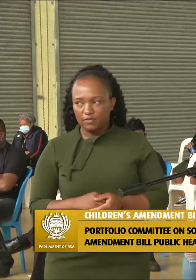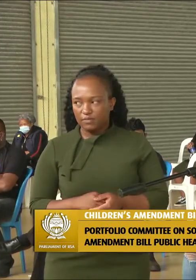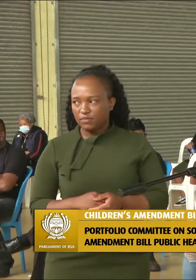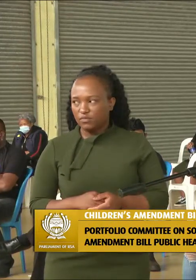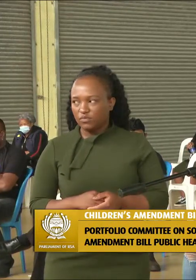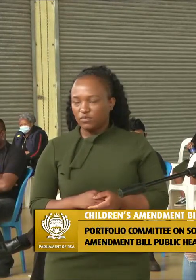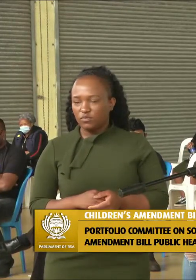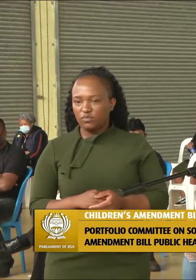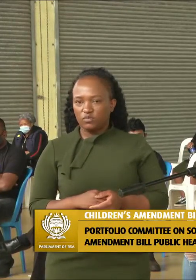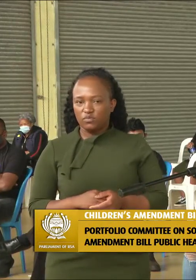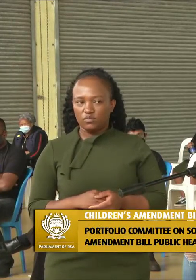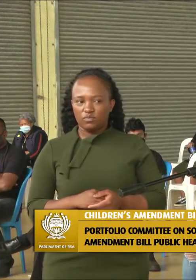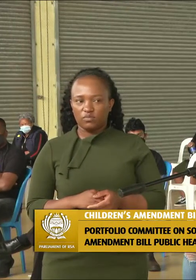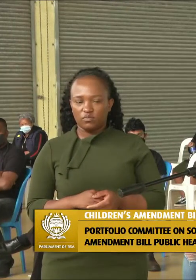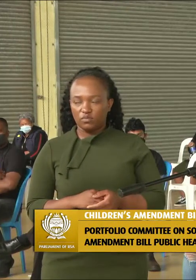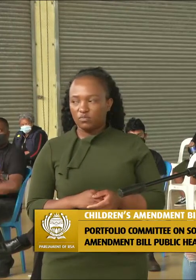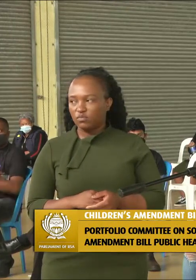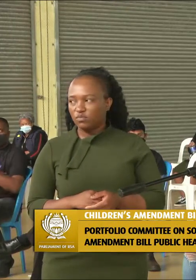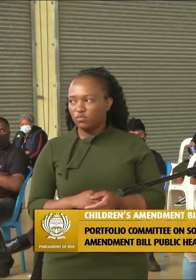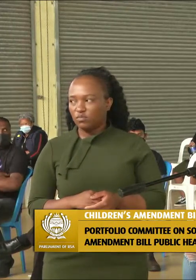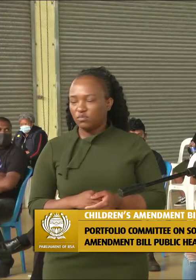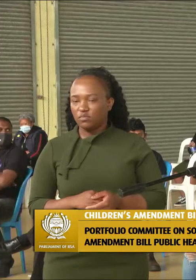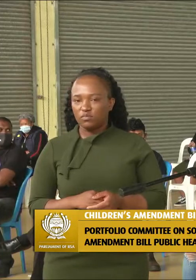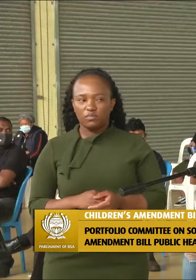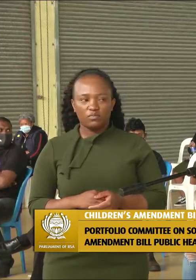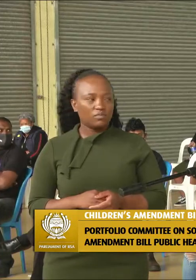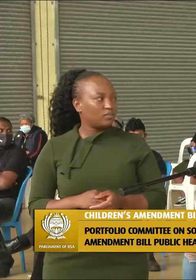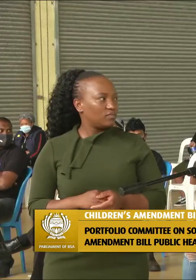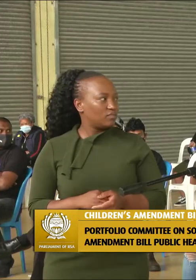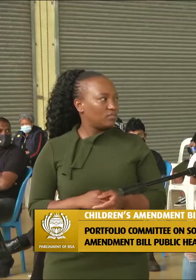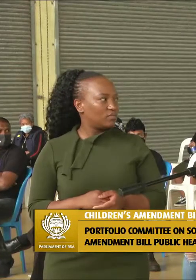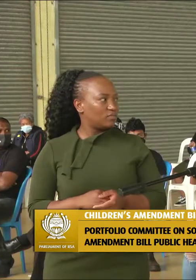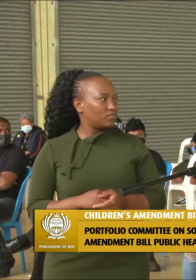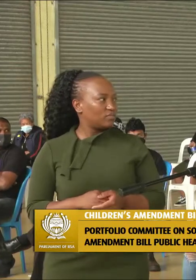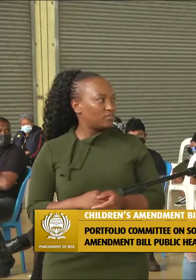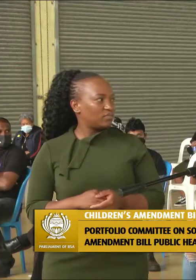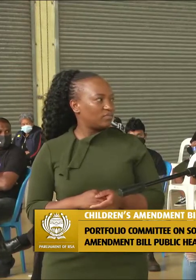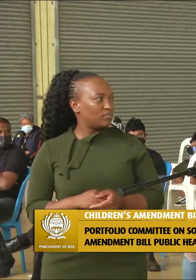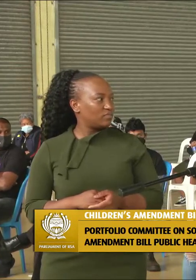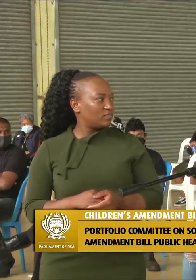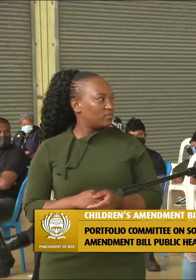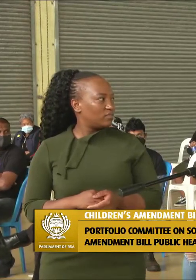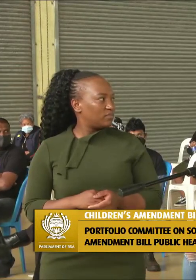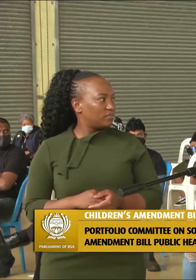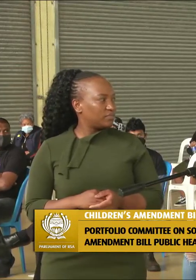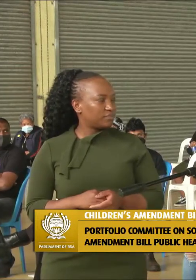Ngiyisiwe Sophazi nami ngumqondisi jikelele wemthetho weingane.